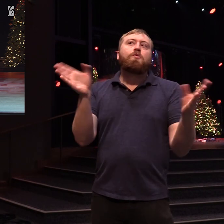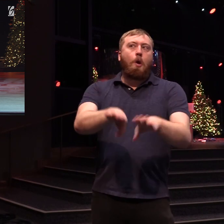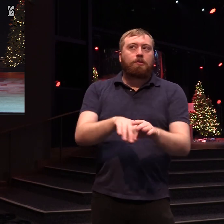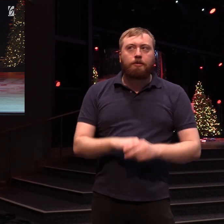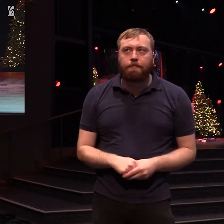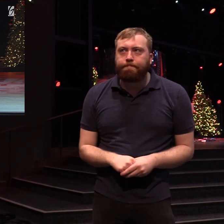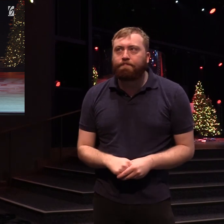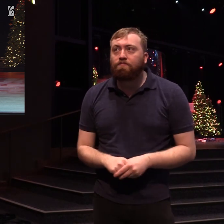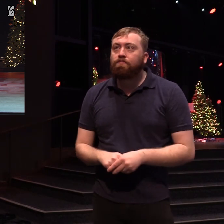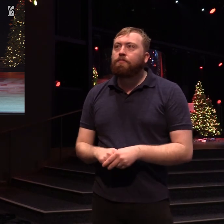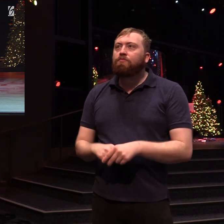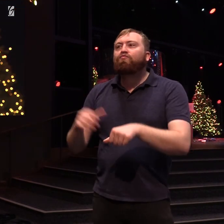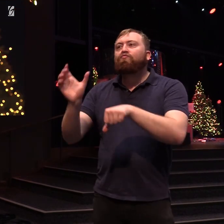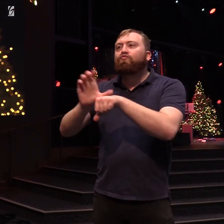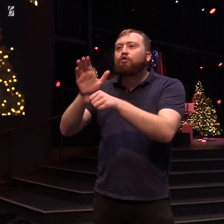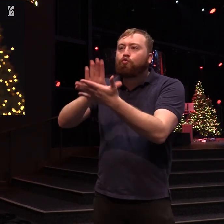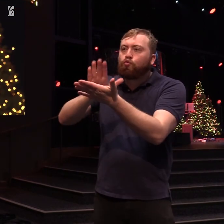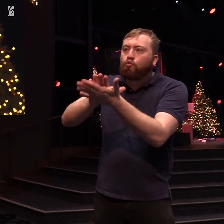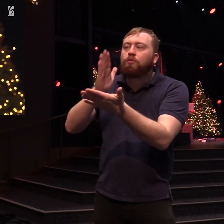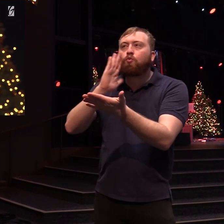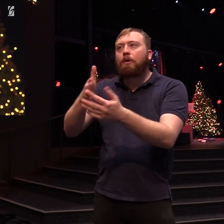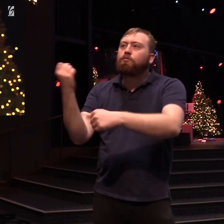Christian schools will shut down.